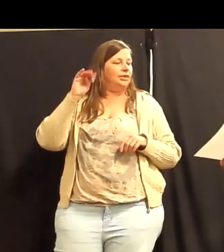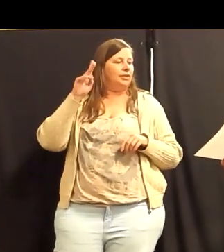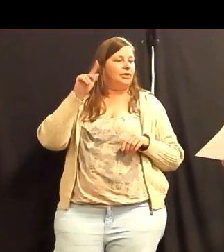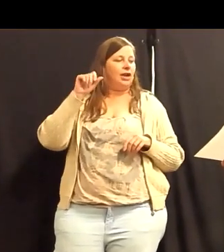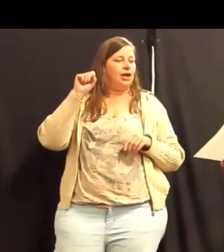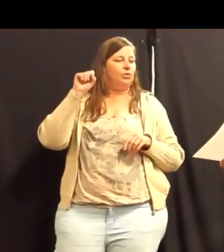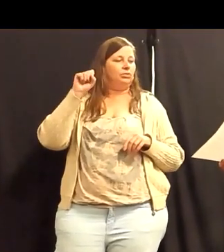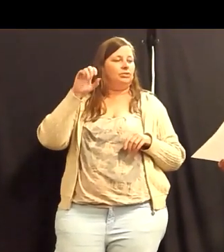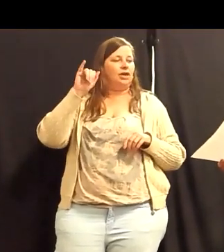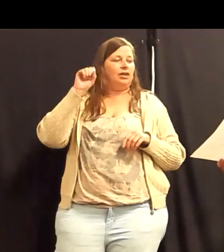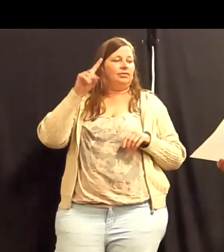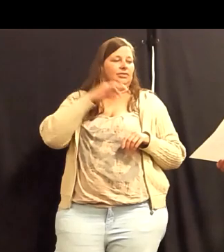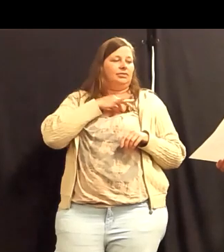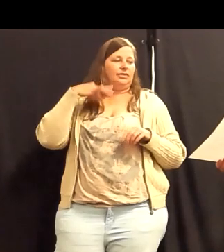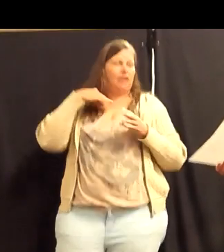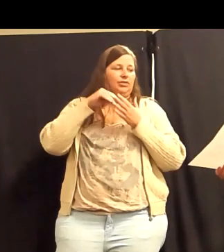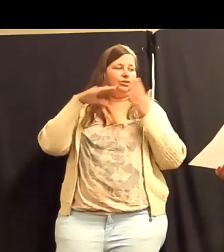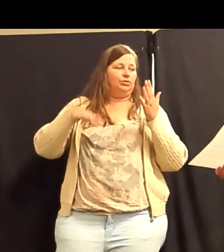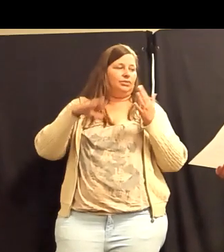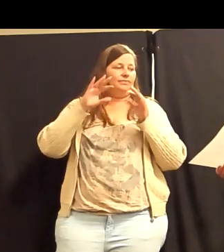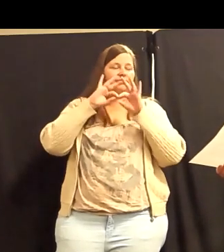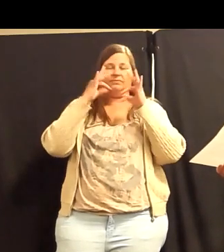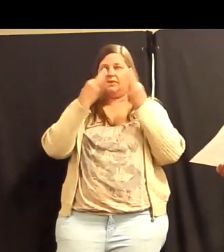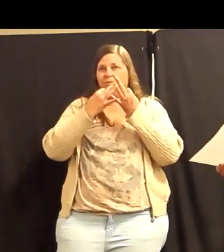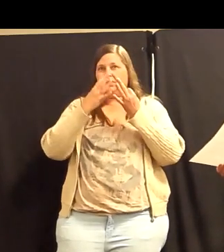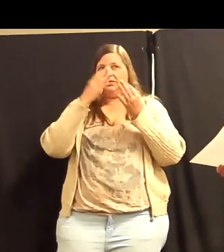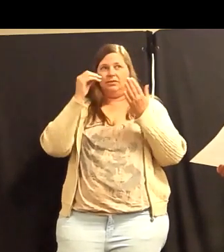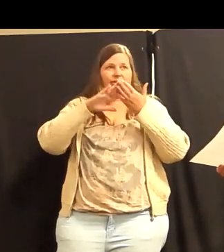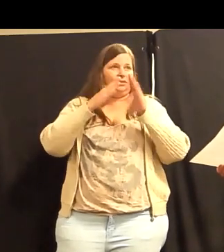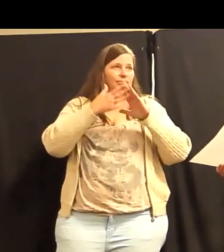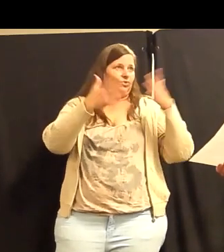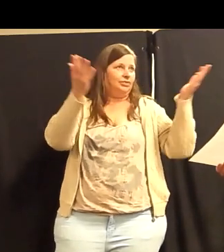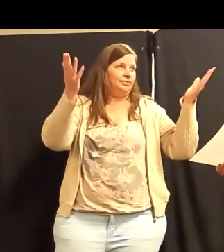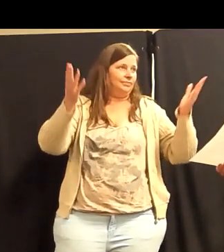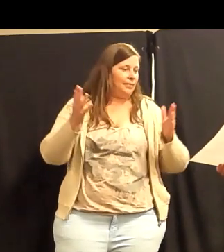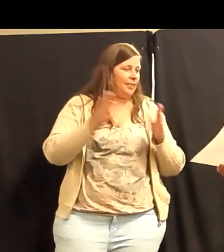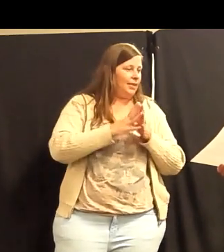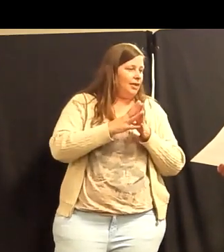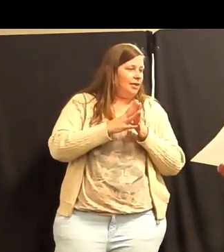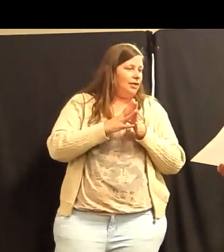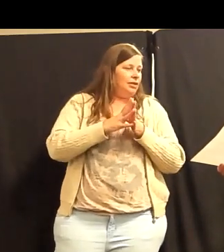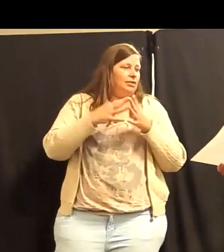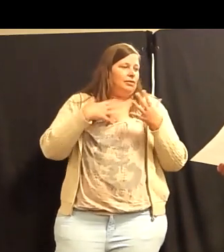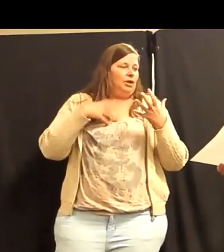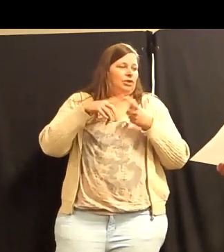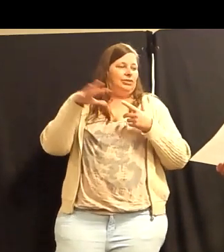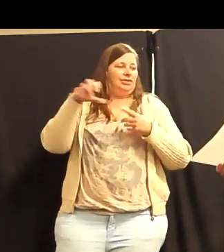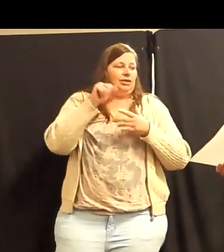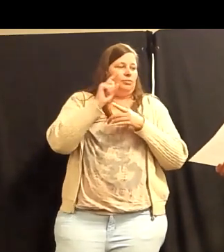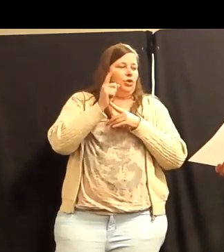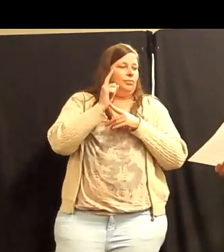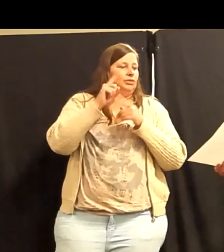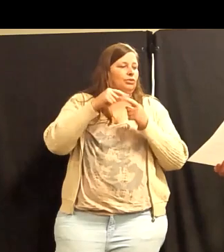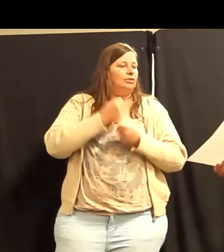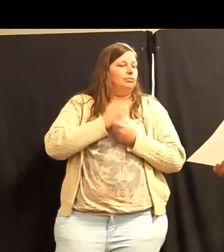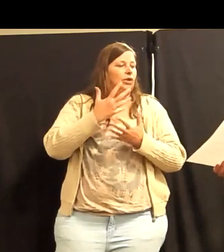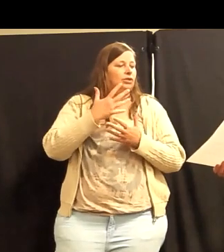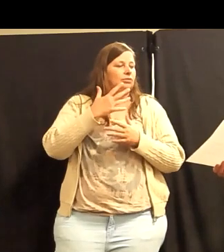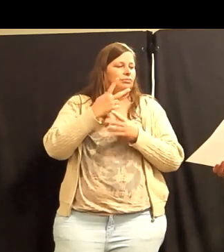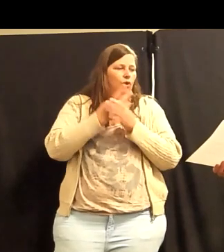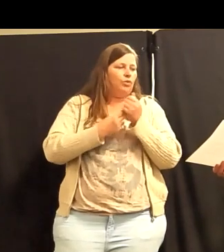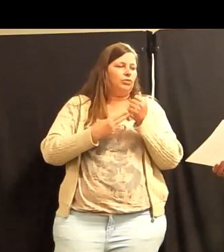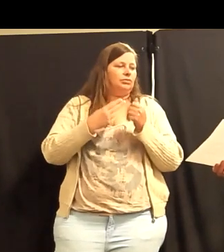To the school board members, superintendent, Kim Kaus, ISD staff, students, families, and community, I want to take